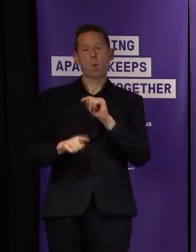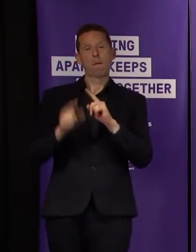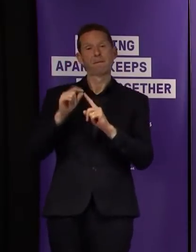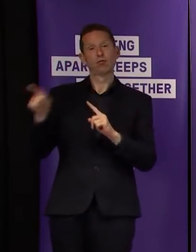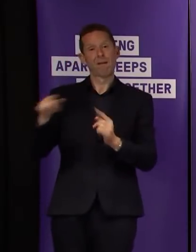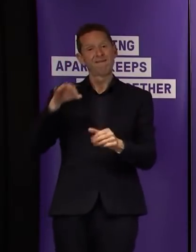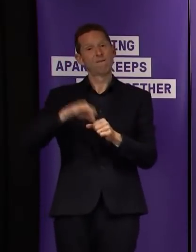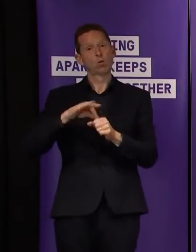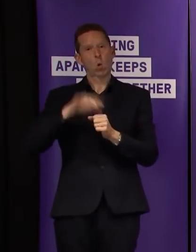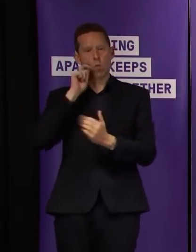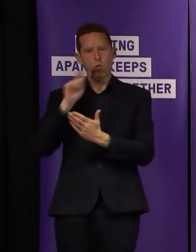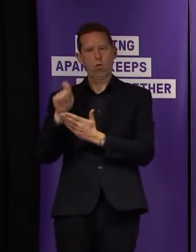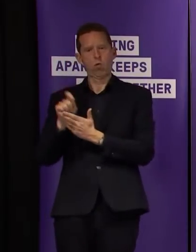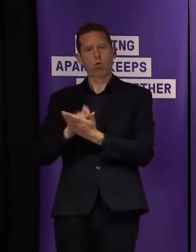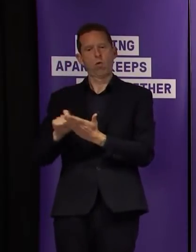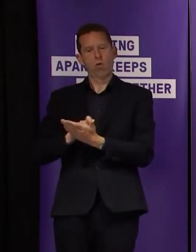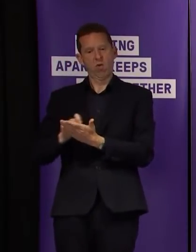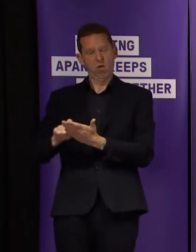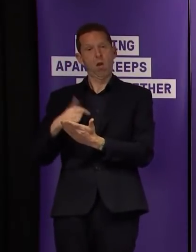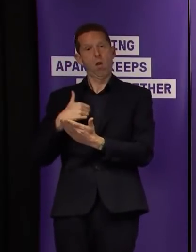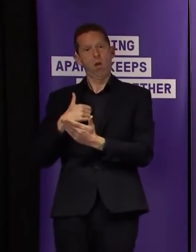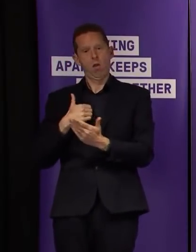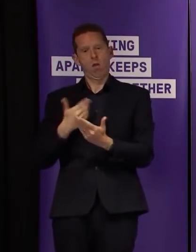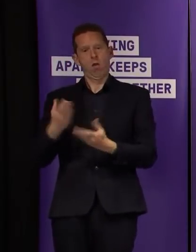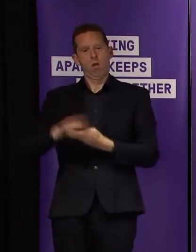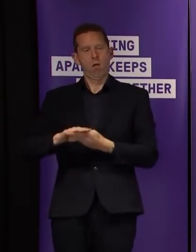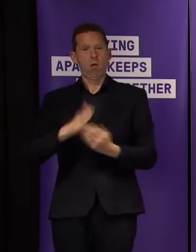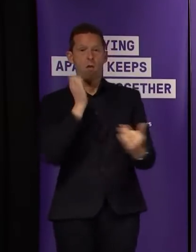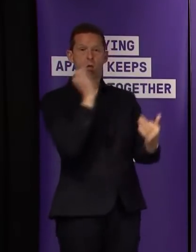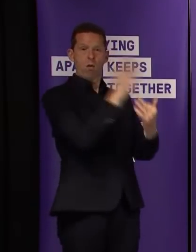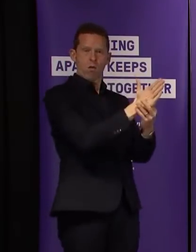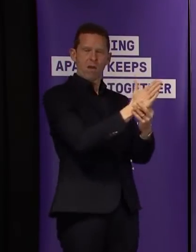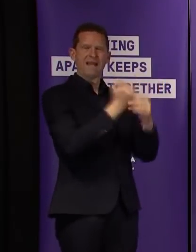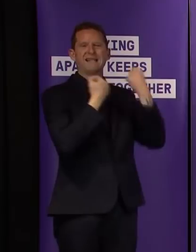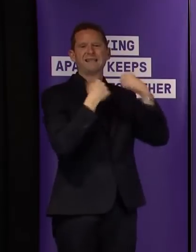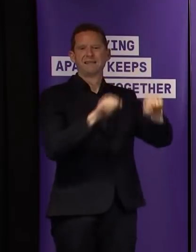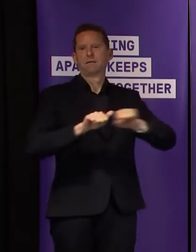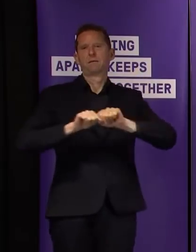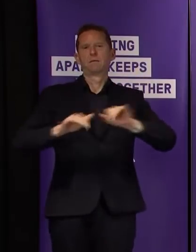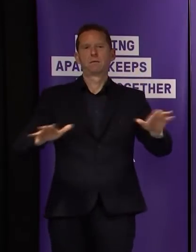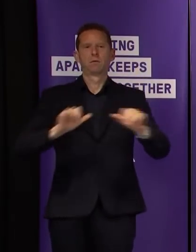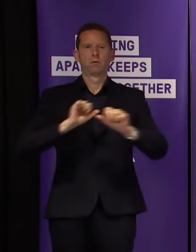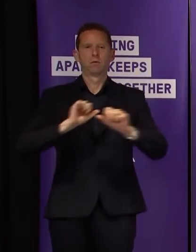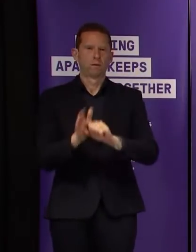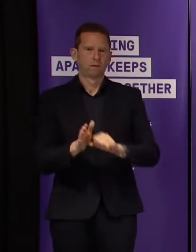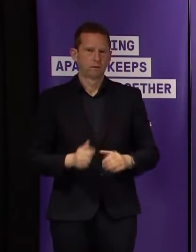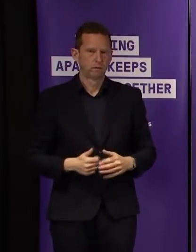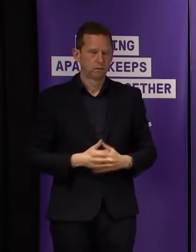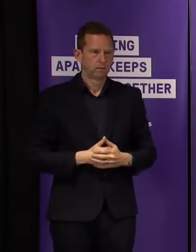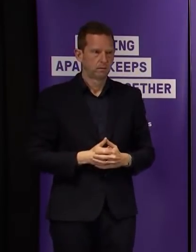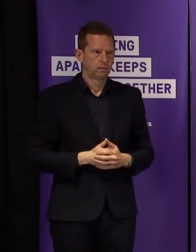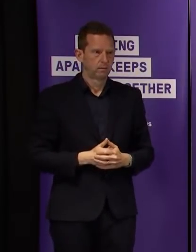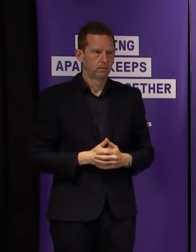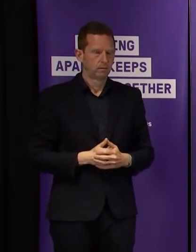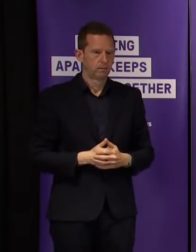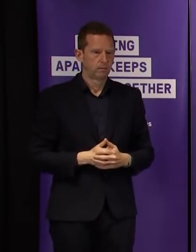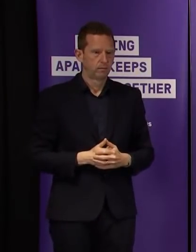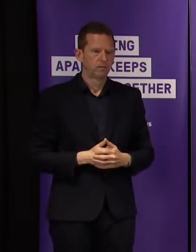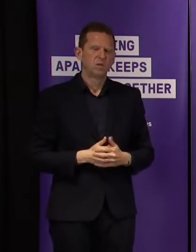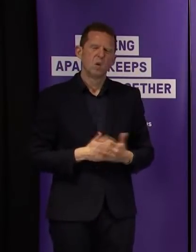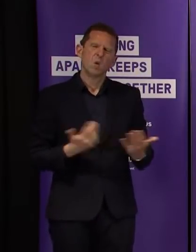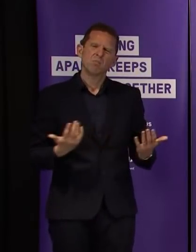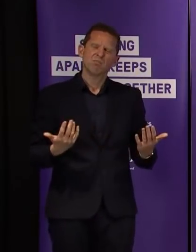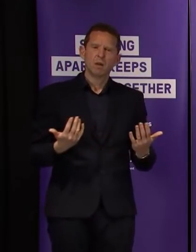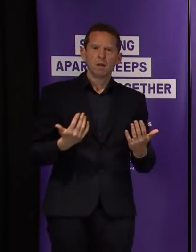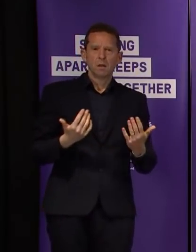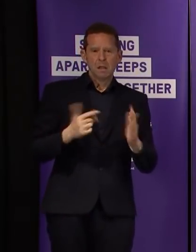work with very low risk of transmission. So I think the timing